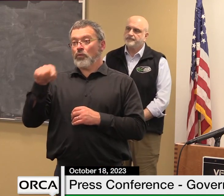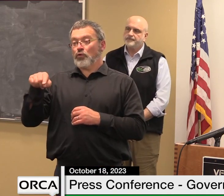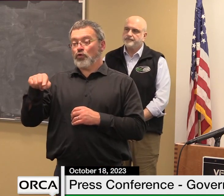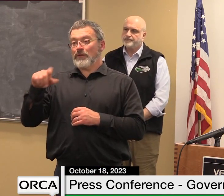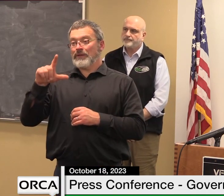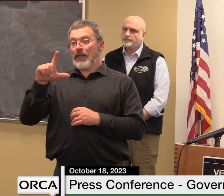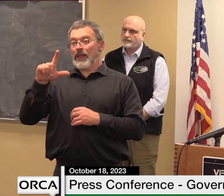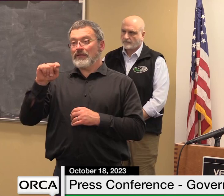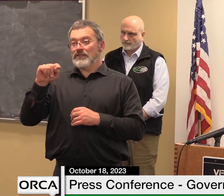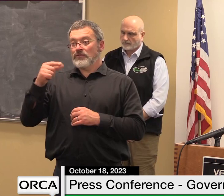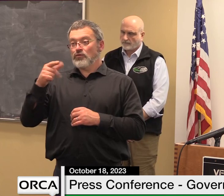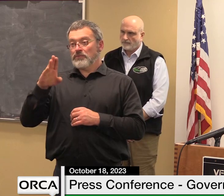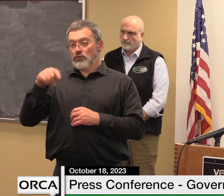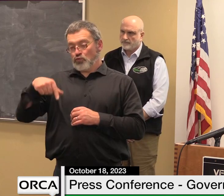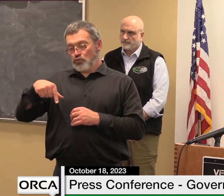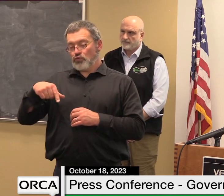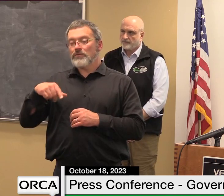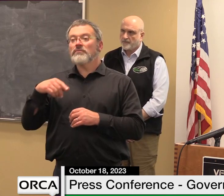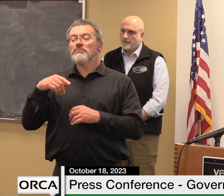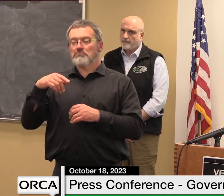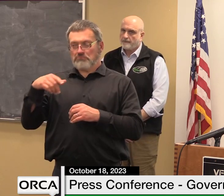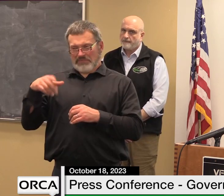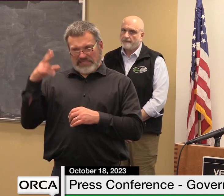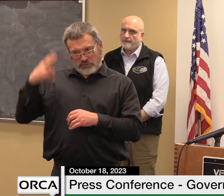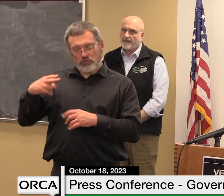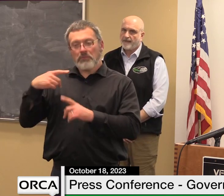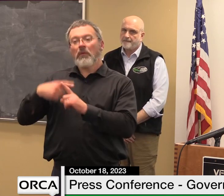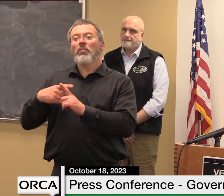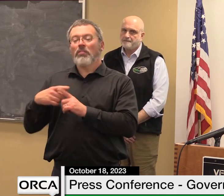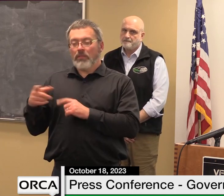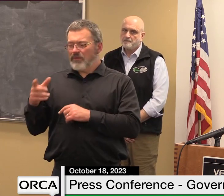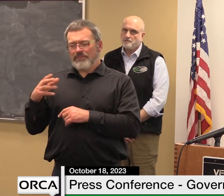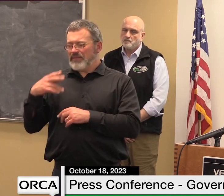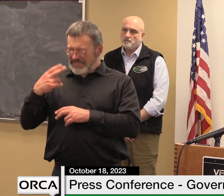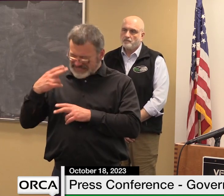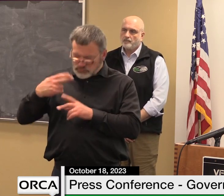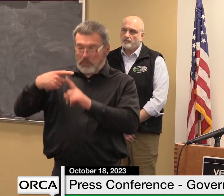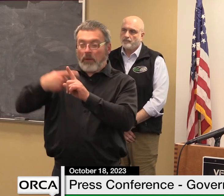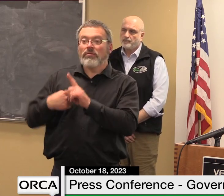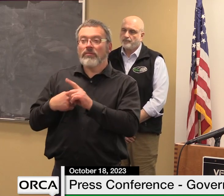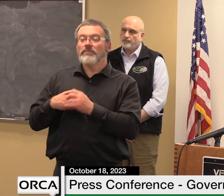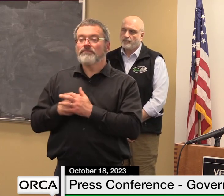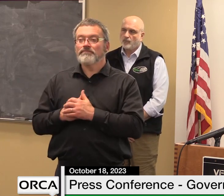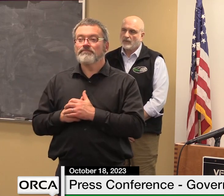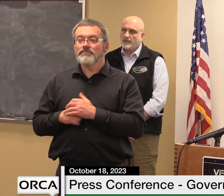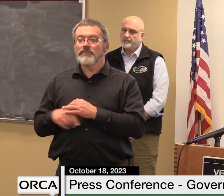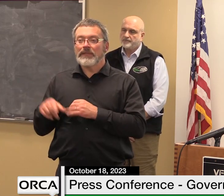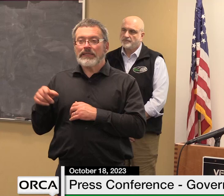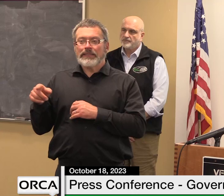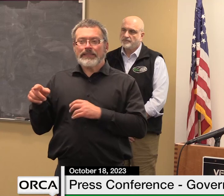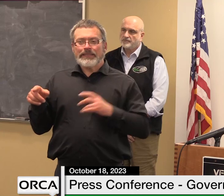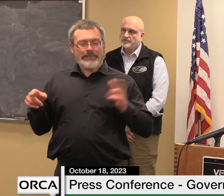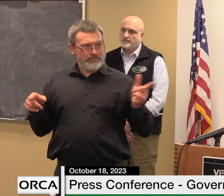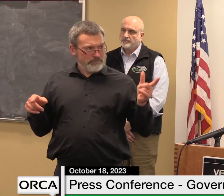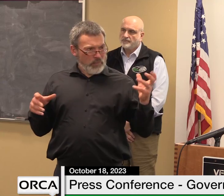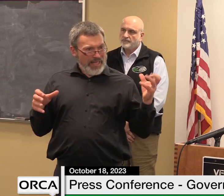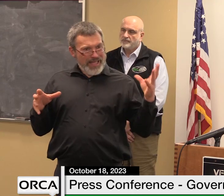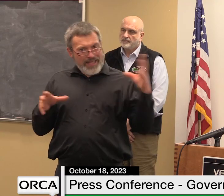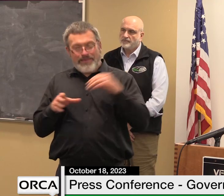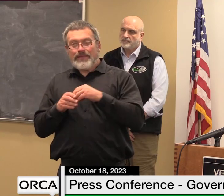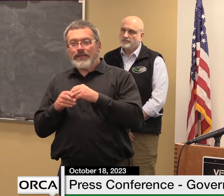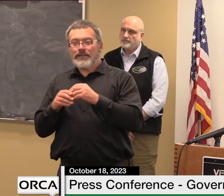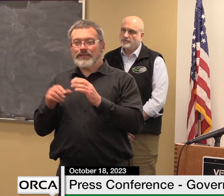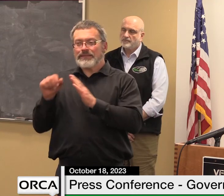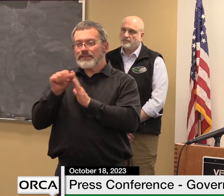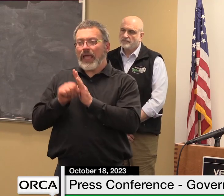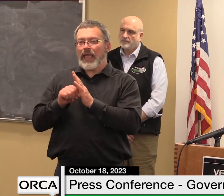made history in multiple facets, whether sending Congressman Becca Ballin to DC, and you've always talked about wanting to be an inclusive state, and I mean, this legislation passed this